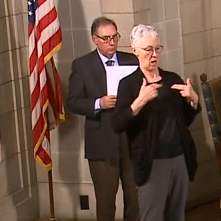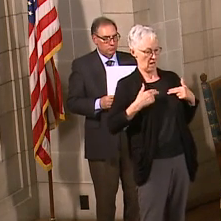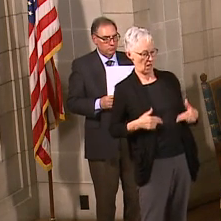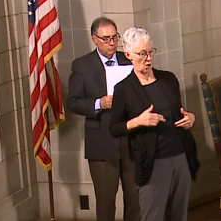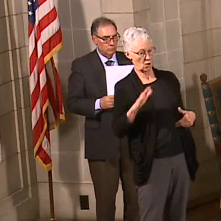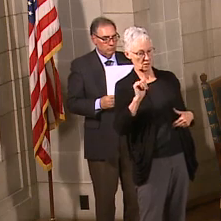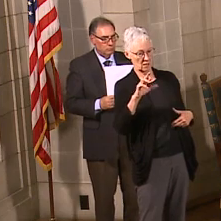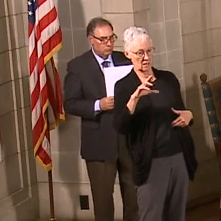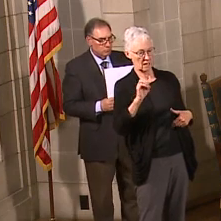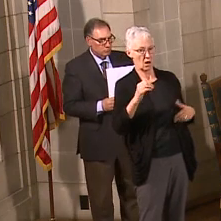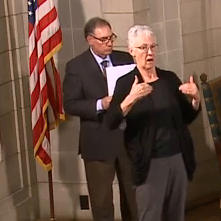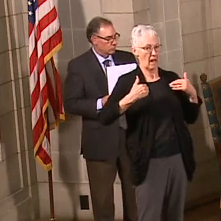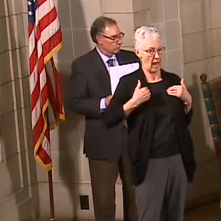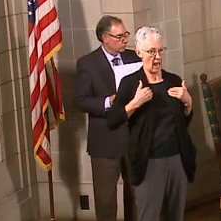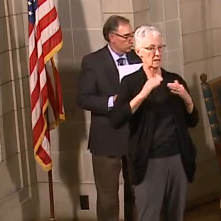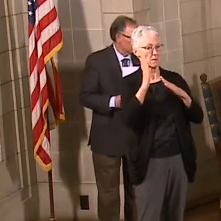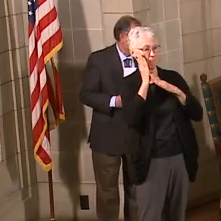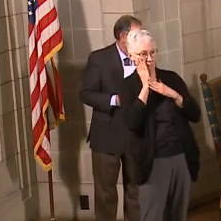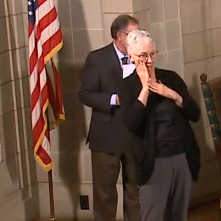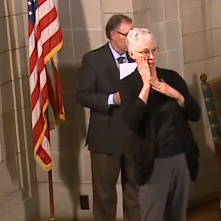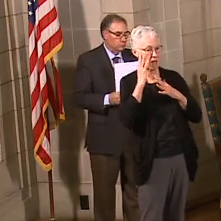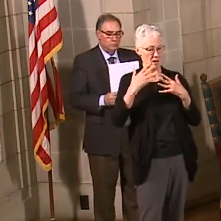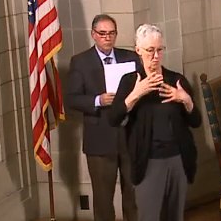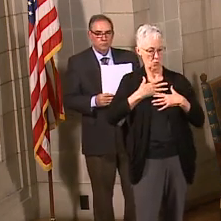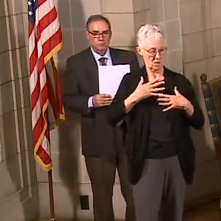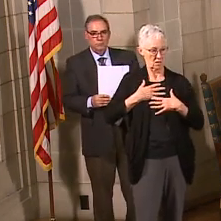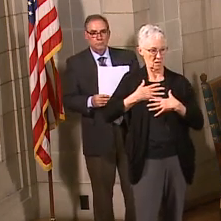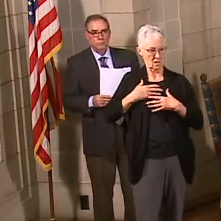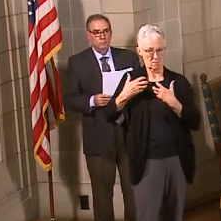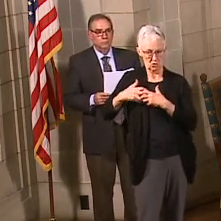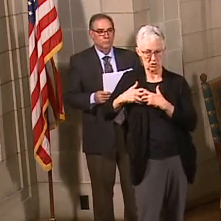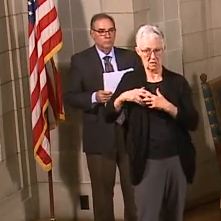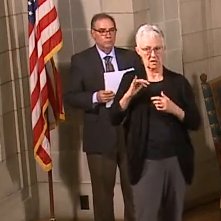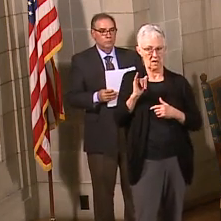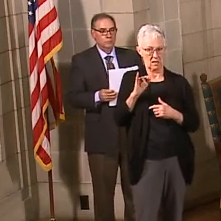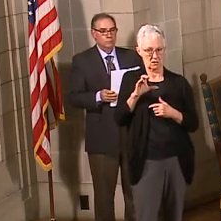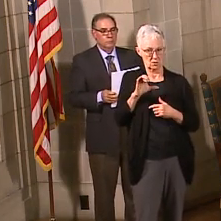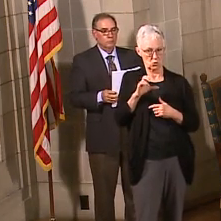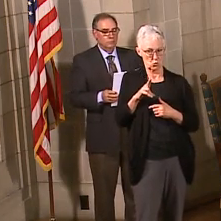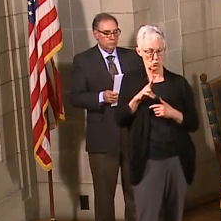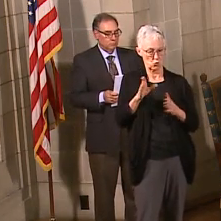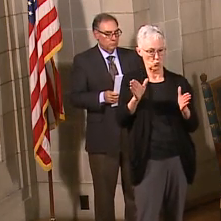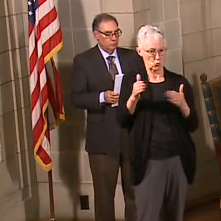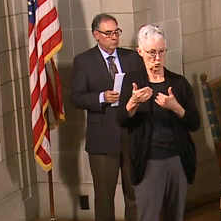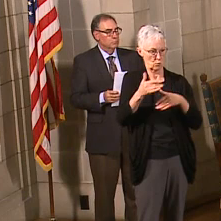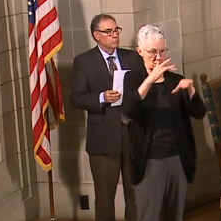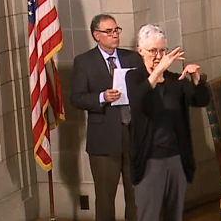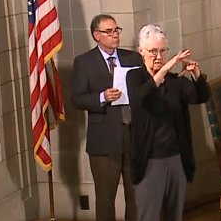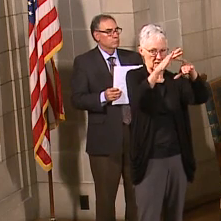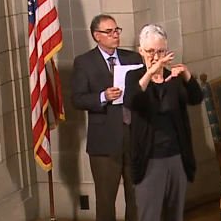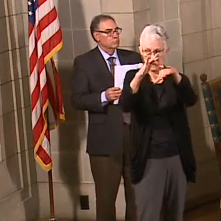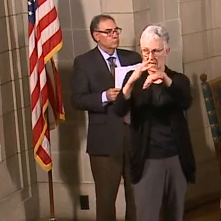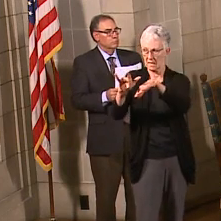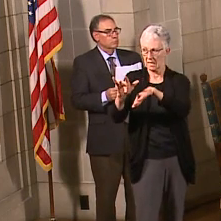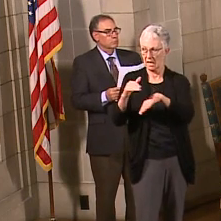that ICU bed, or that ventilator. What you're doing is working. Keep at it. We got a